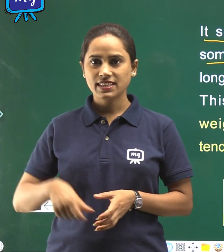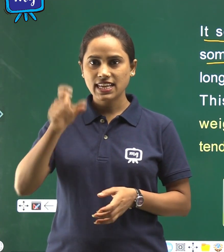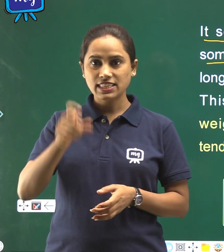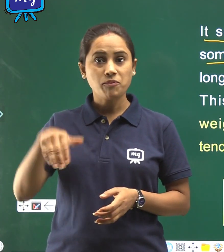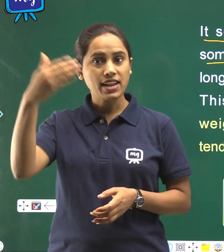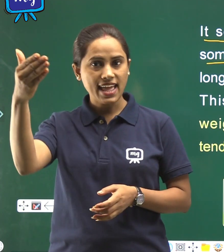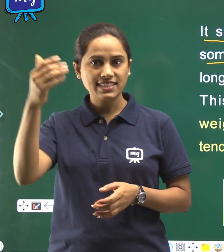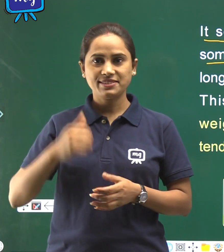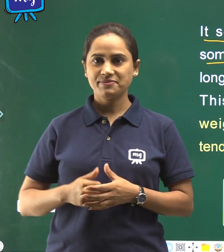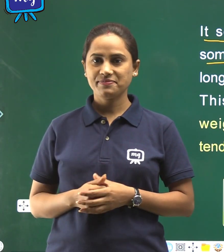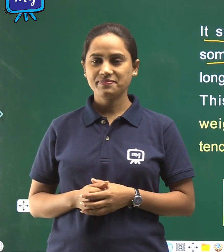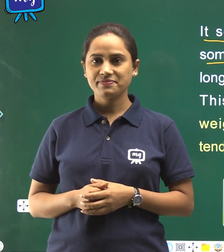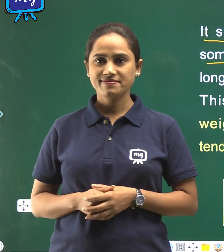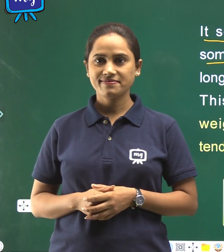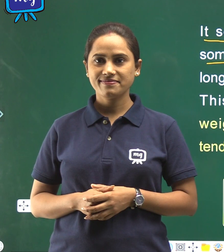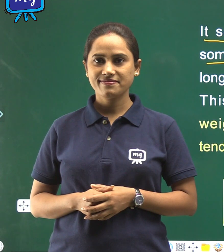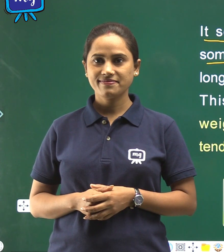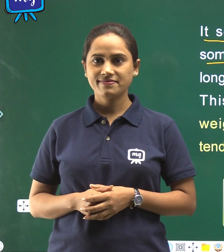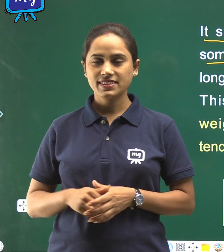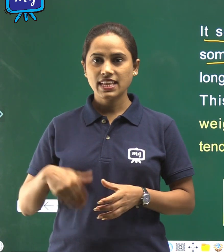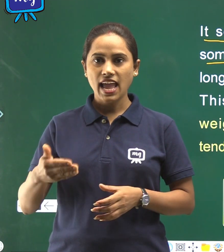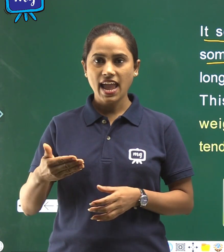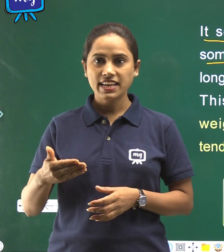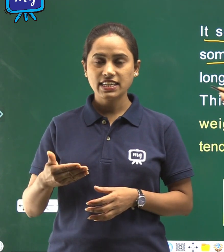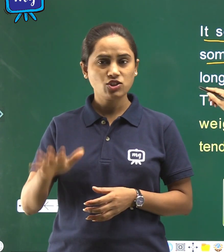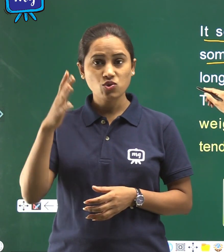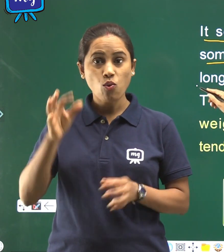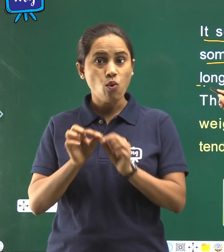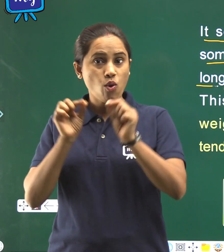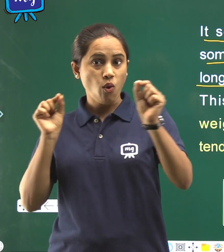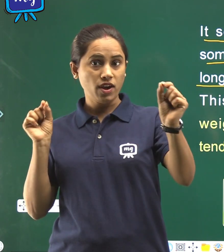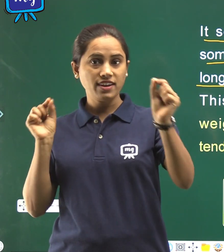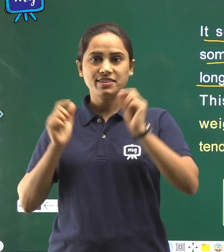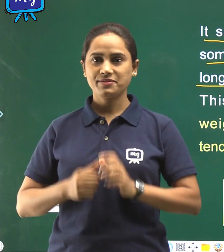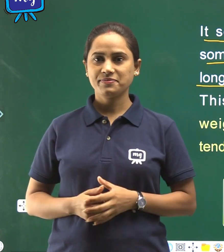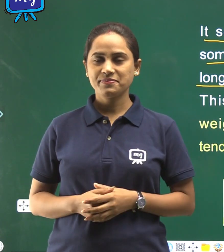someone else and is no longer